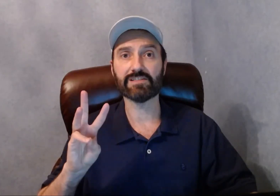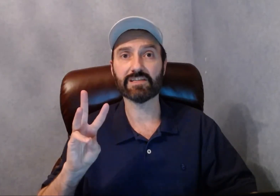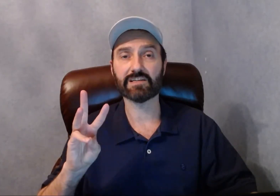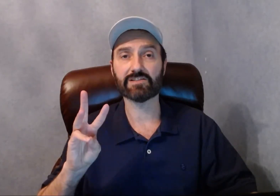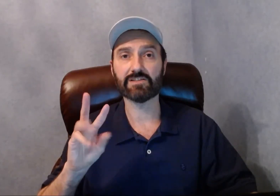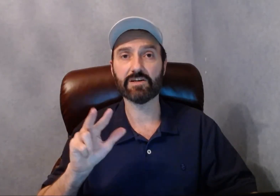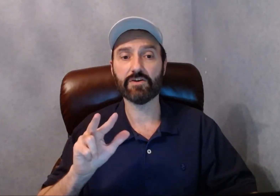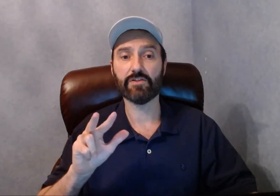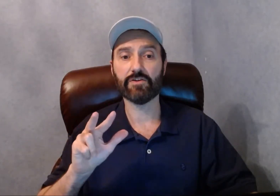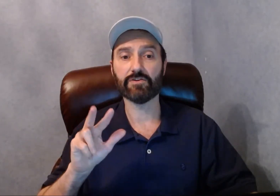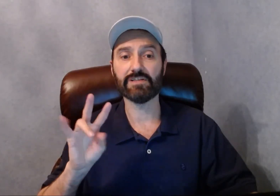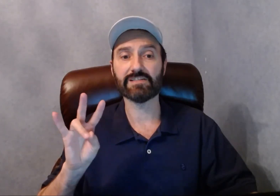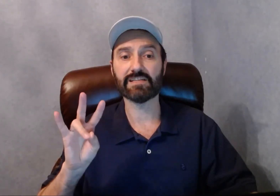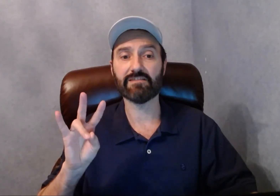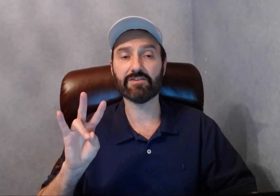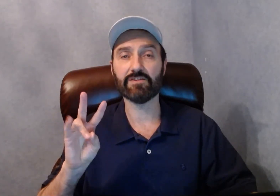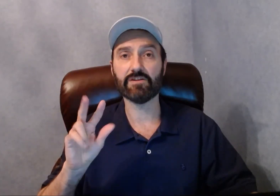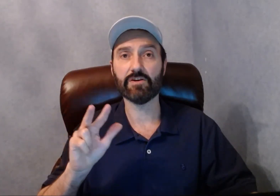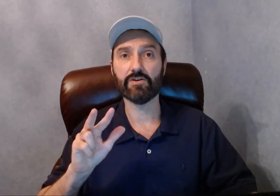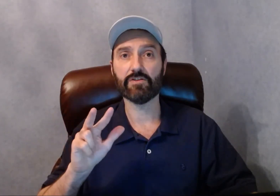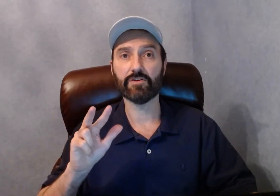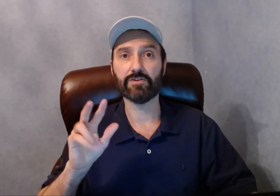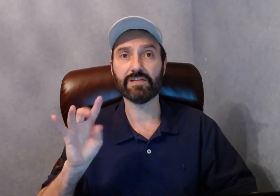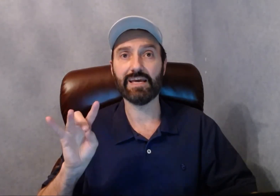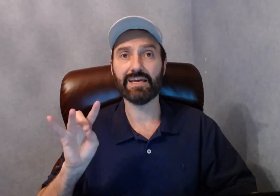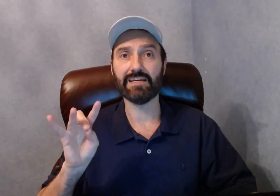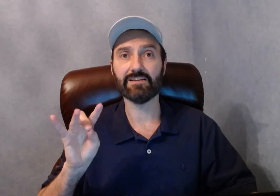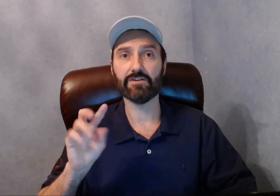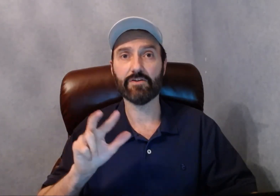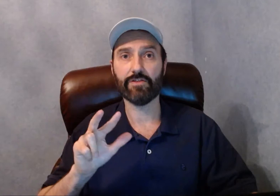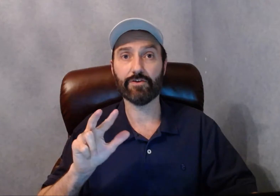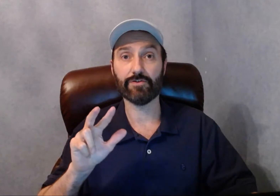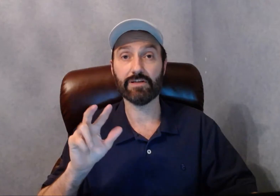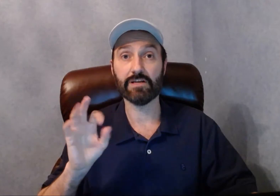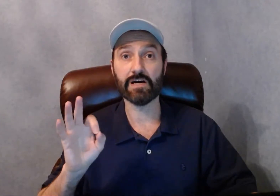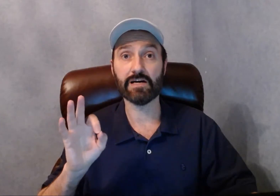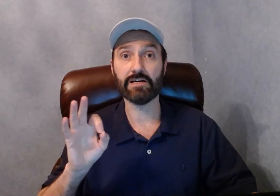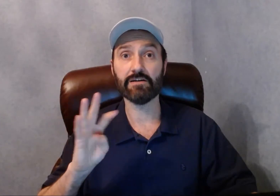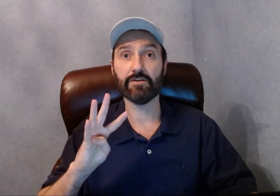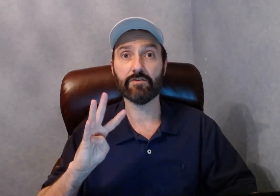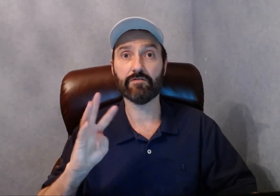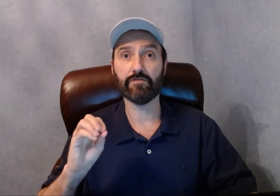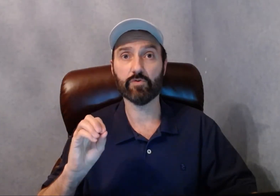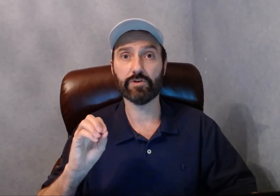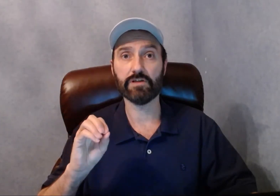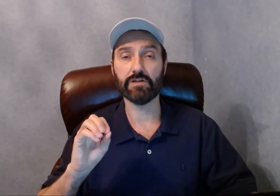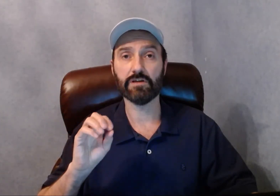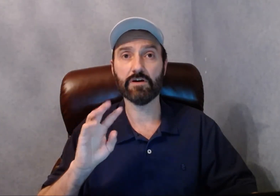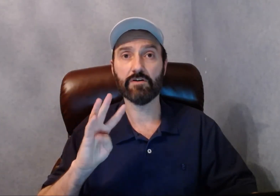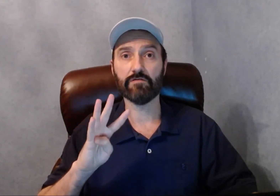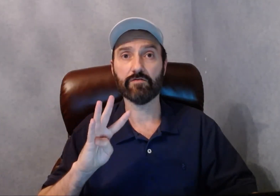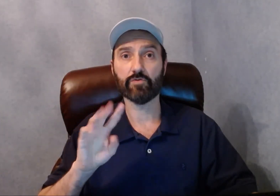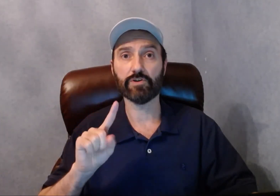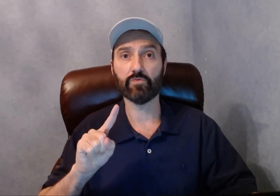36, 37, 38, 39, 40,